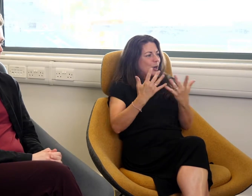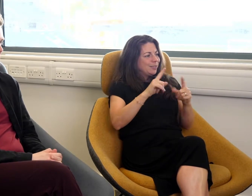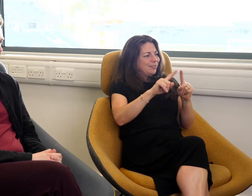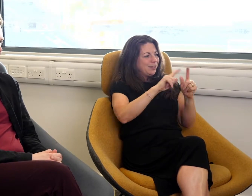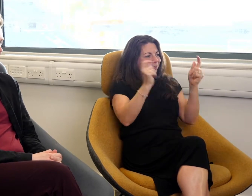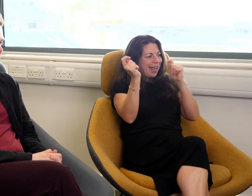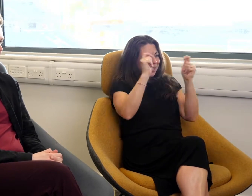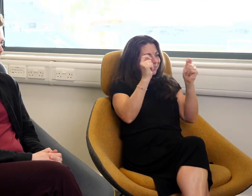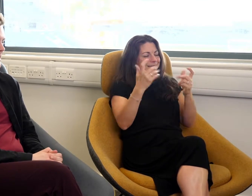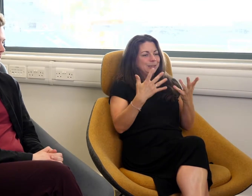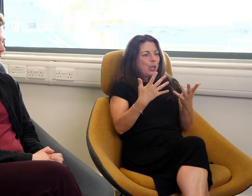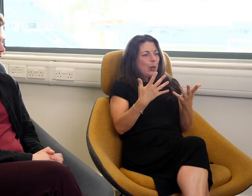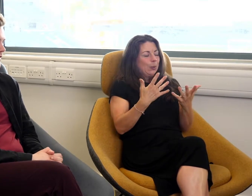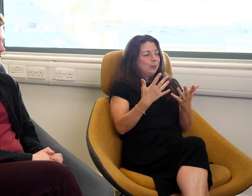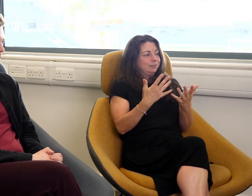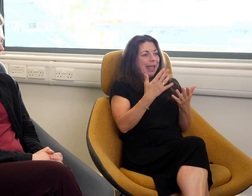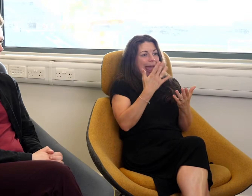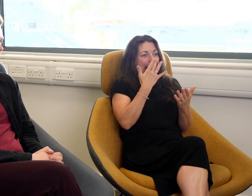in, it's a really steep learning curve for anyone.